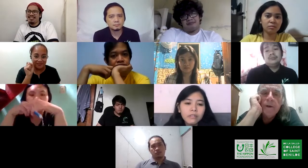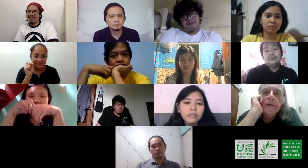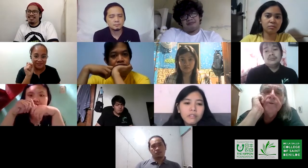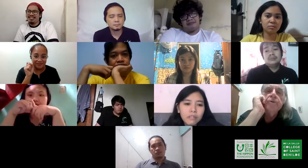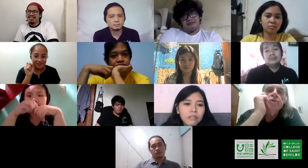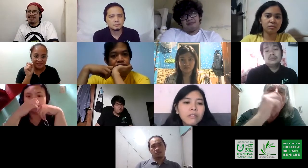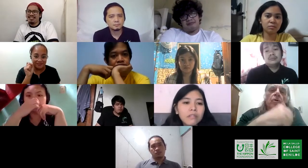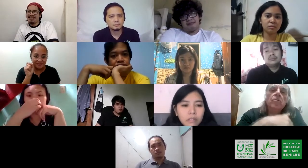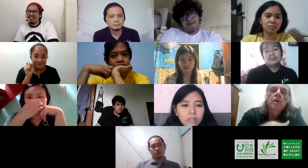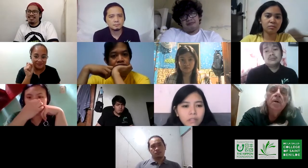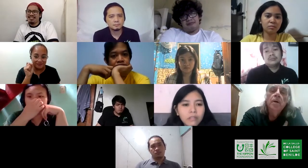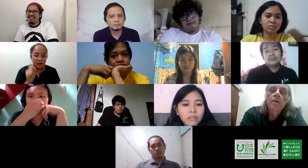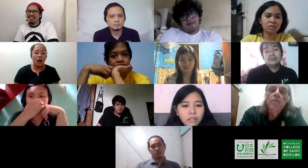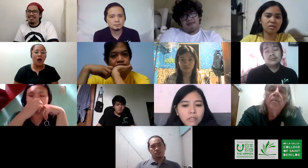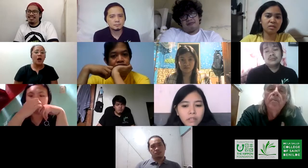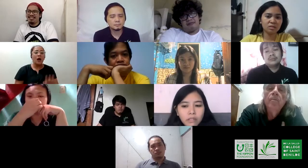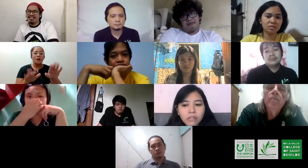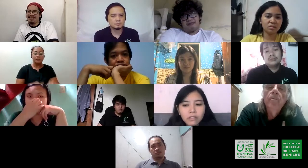How can you show